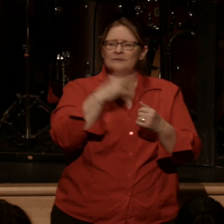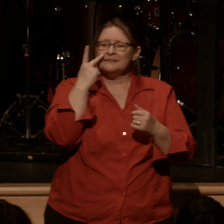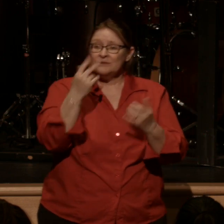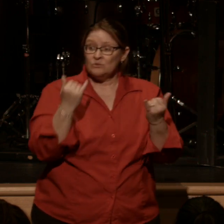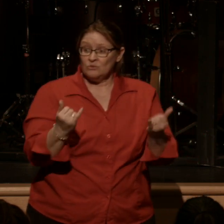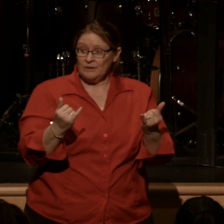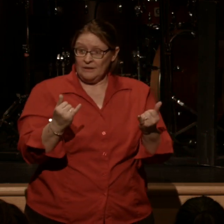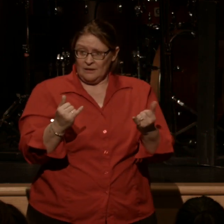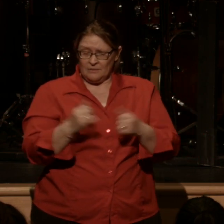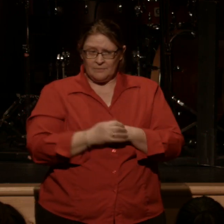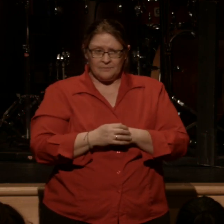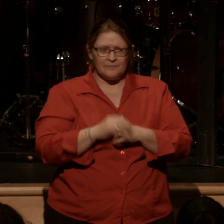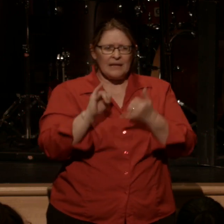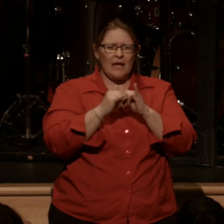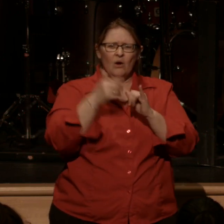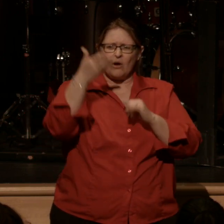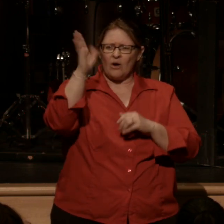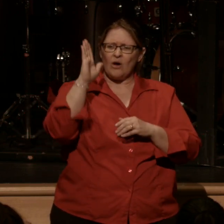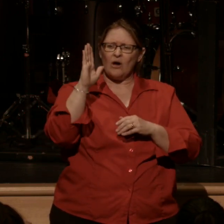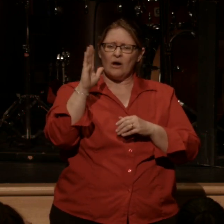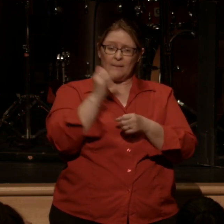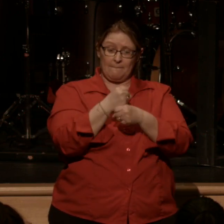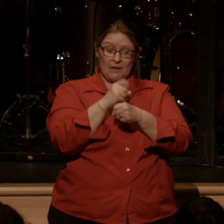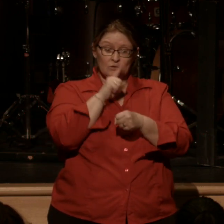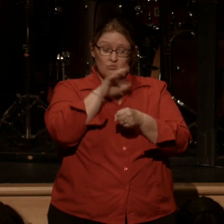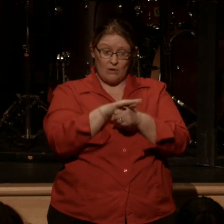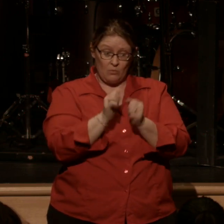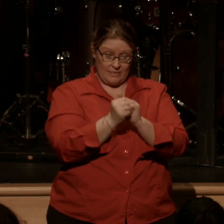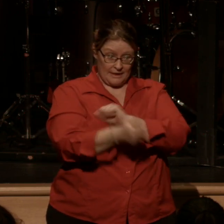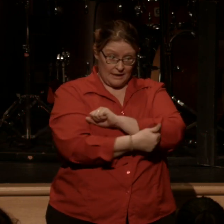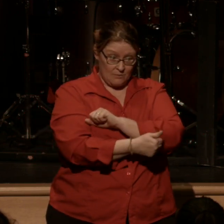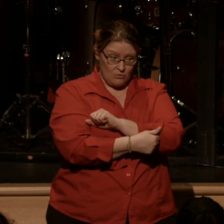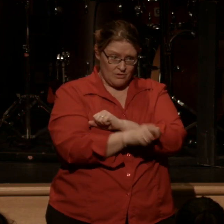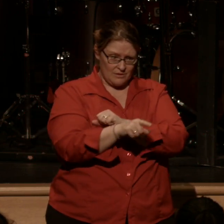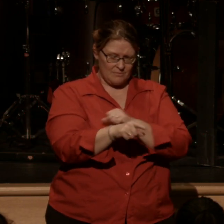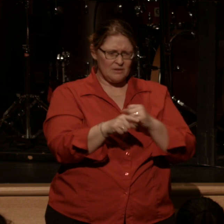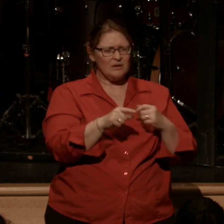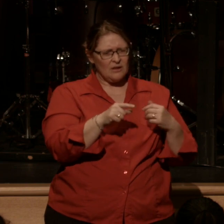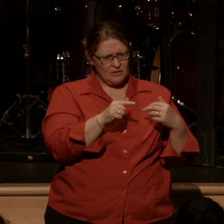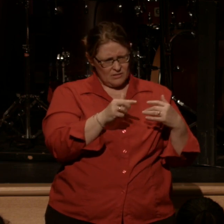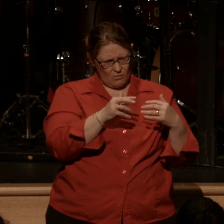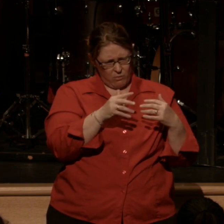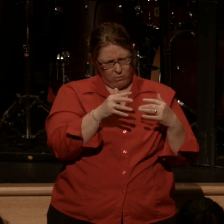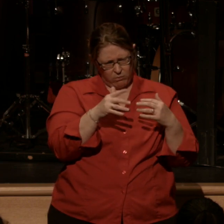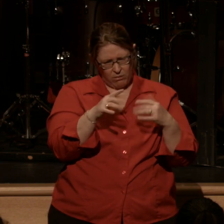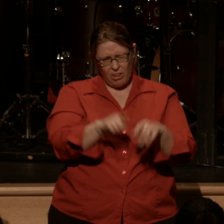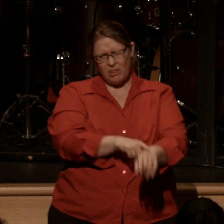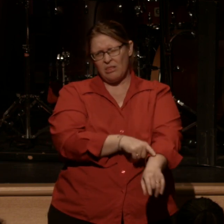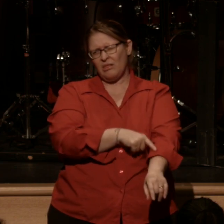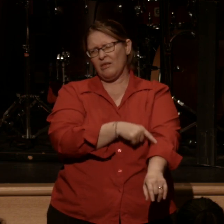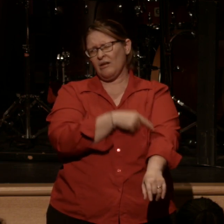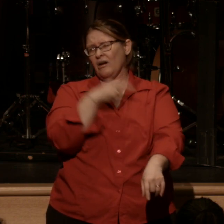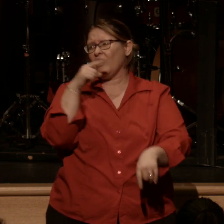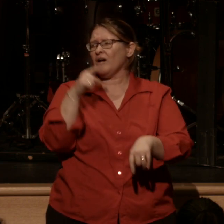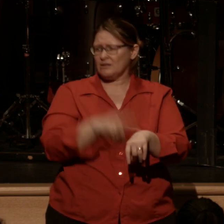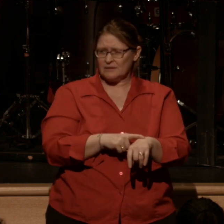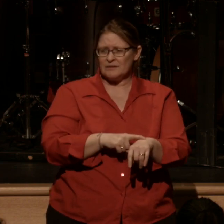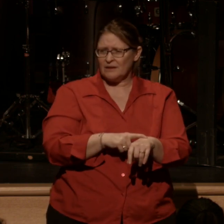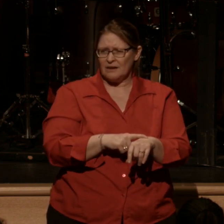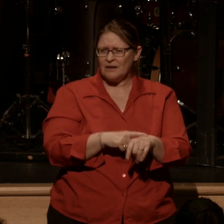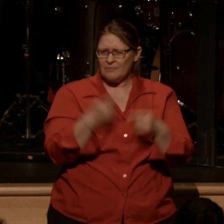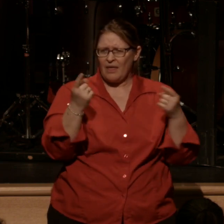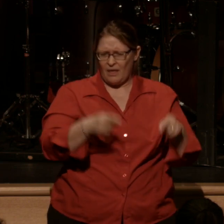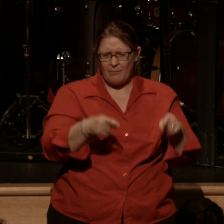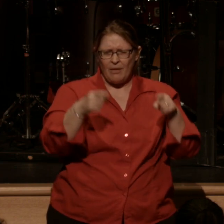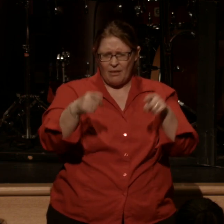today is how God makes promises to Abraham that take a long time to happen. And people wonder,